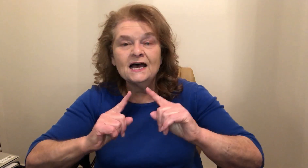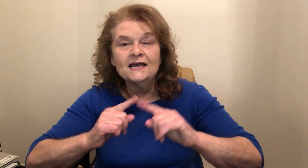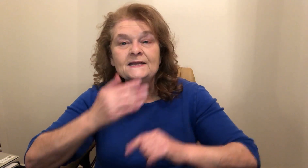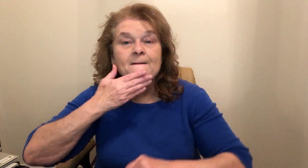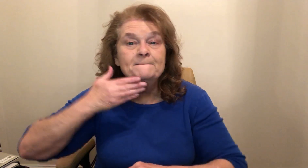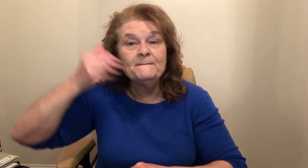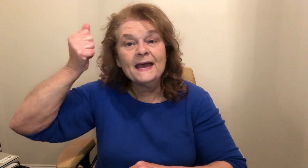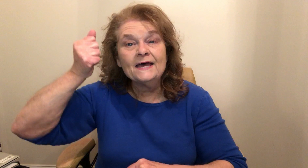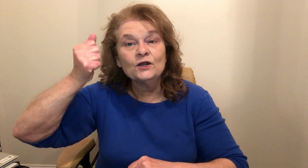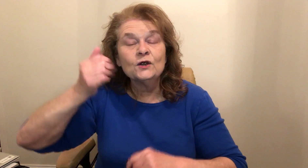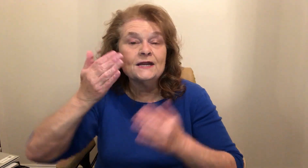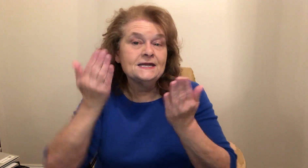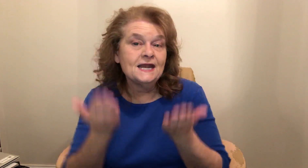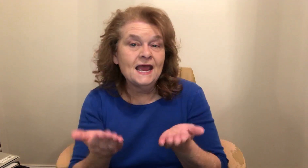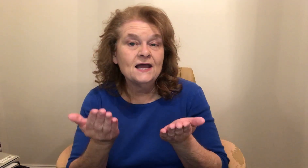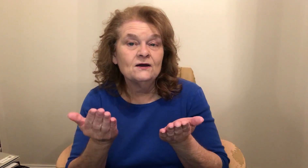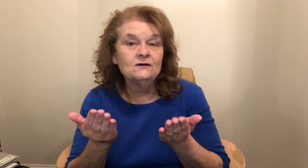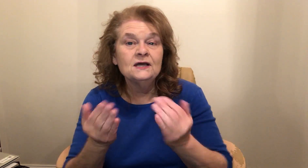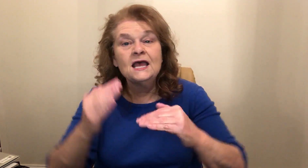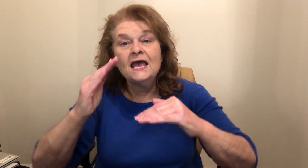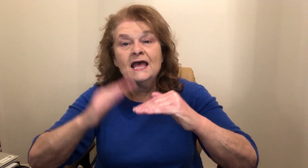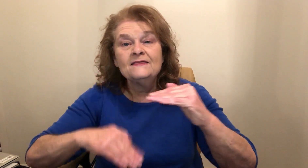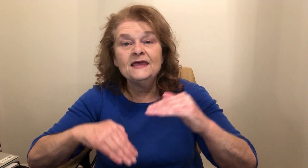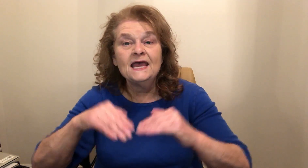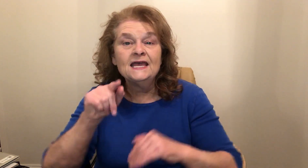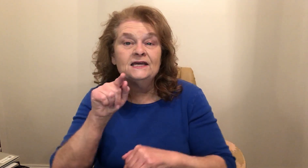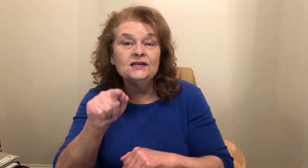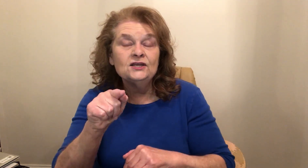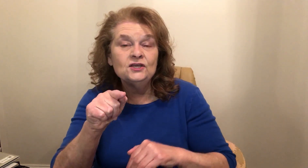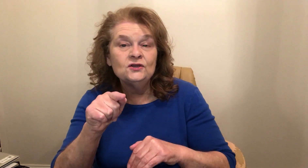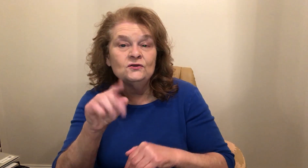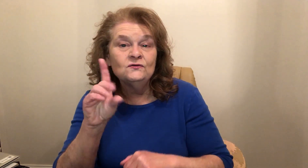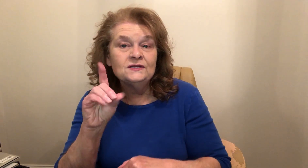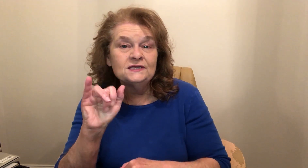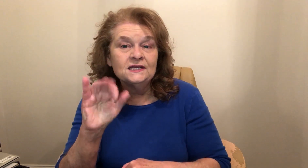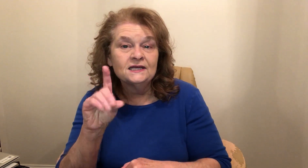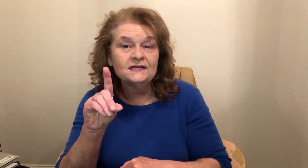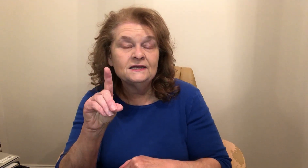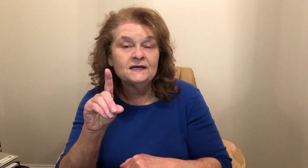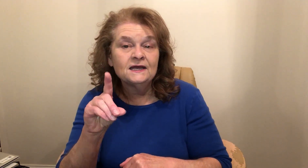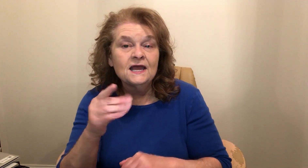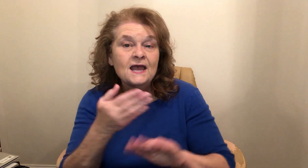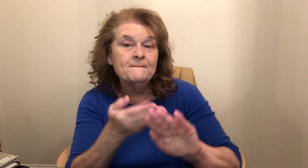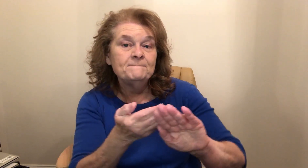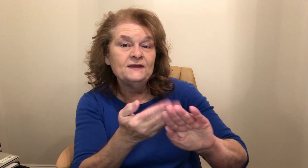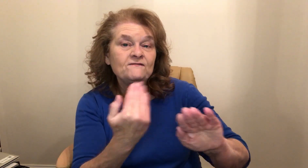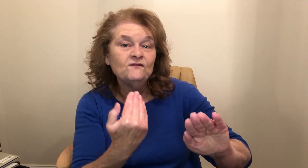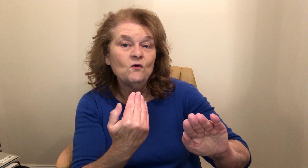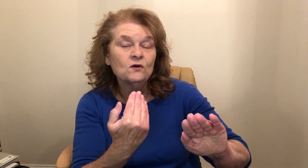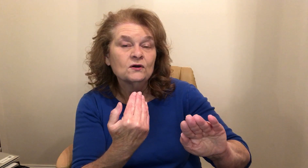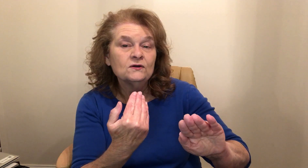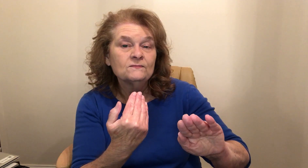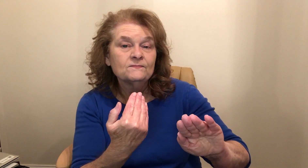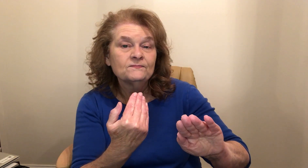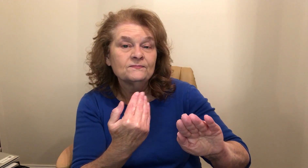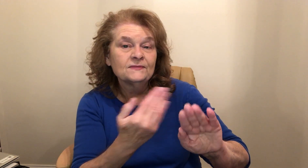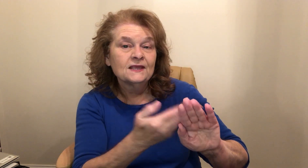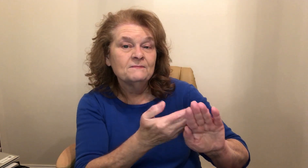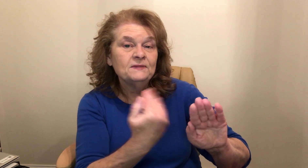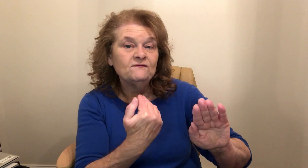sign better now than you did before